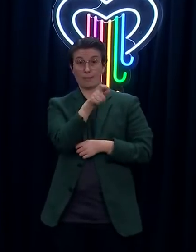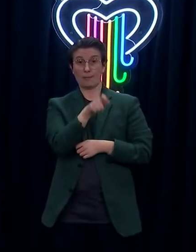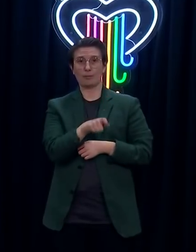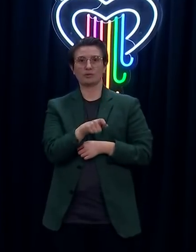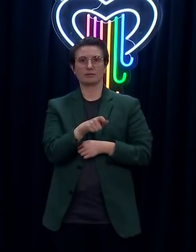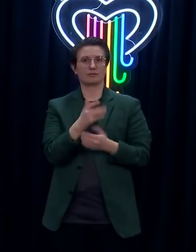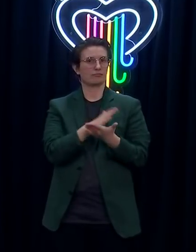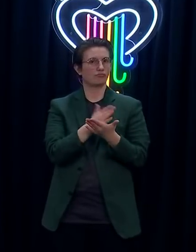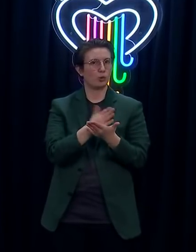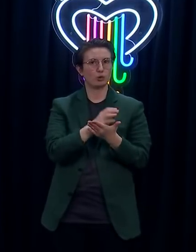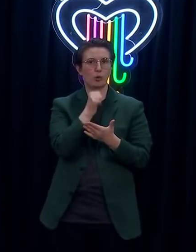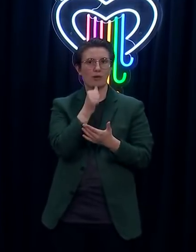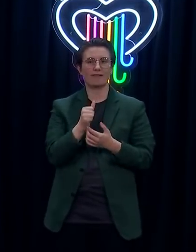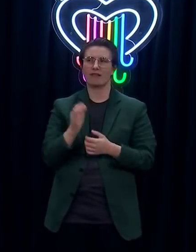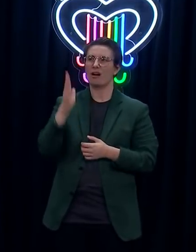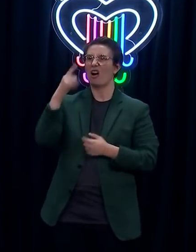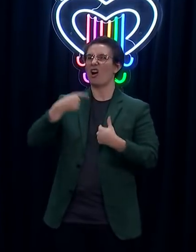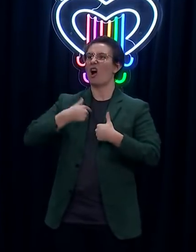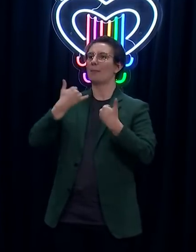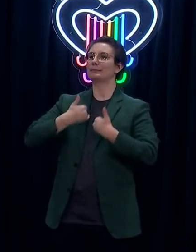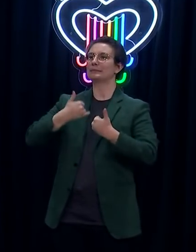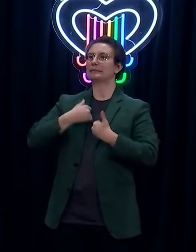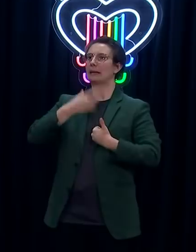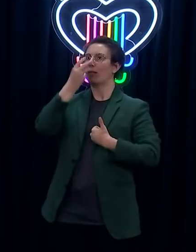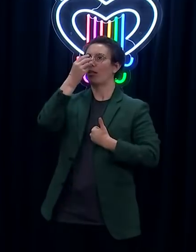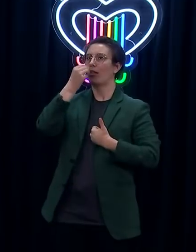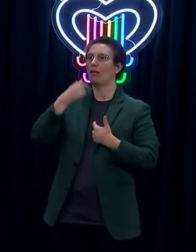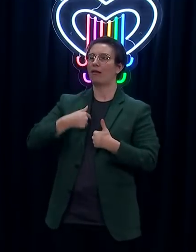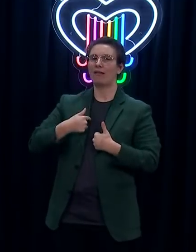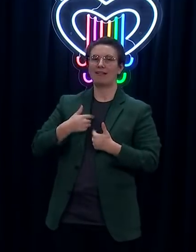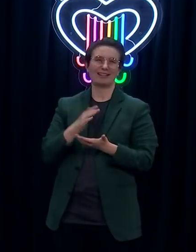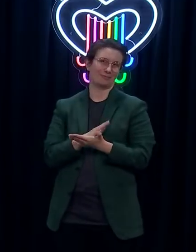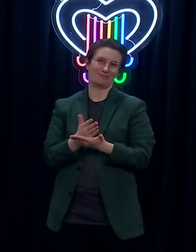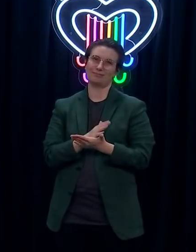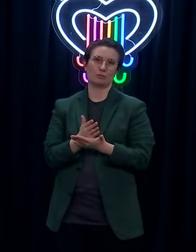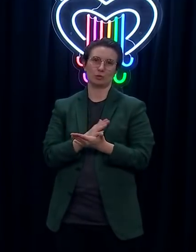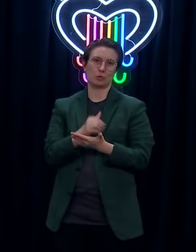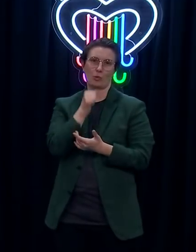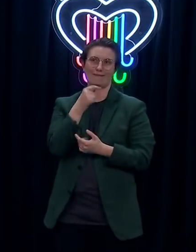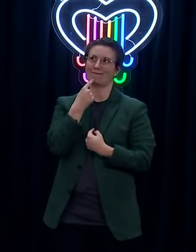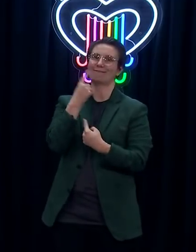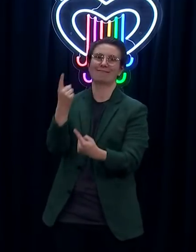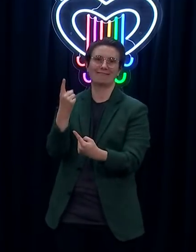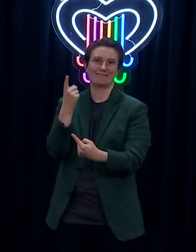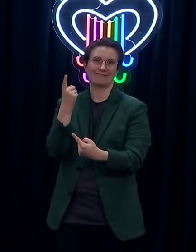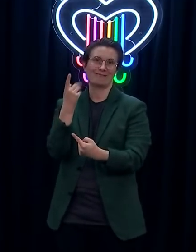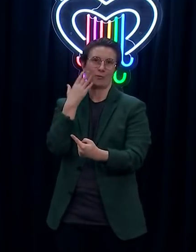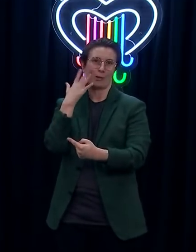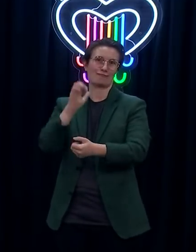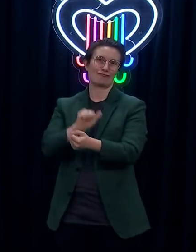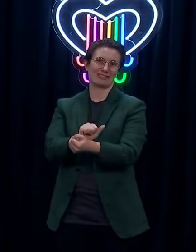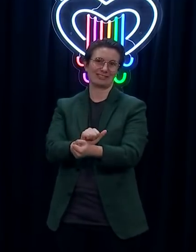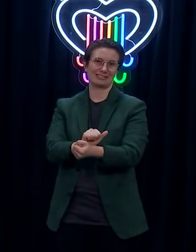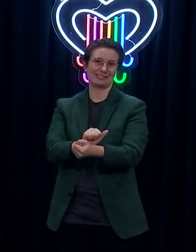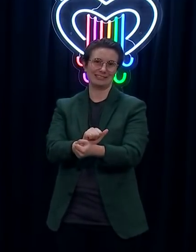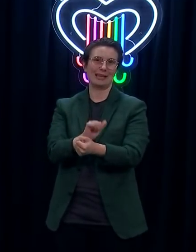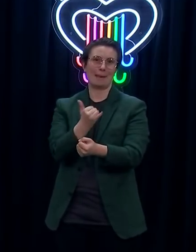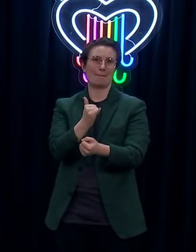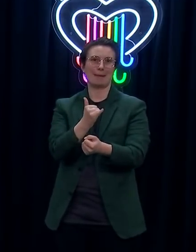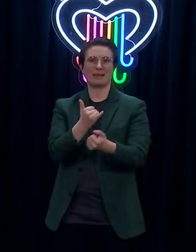So, it would be unfair to say that they, as they were arrested, said, by the way, I have a sore throat and a runny nose. I'm not sure that they was... It may have simply emerged